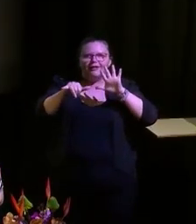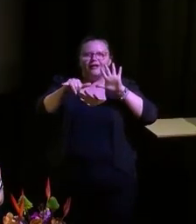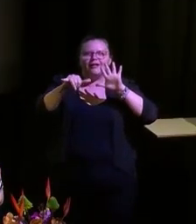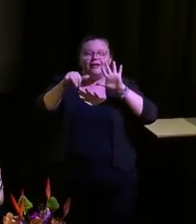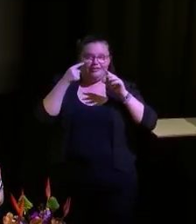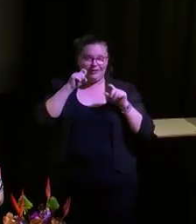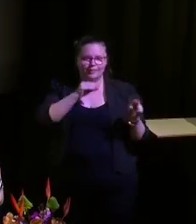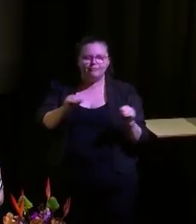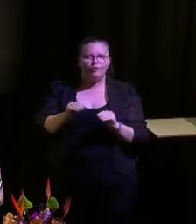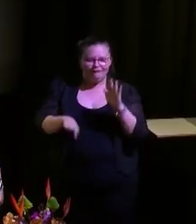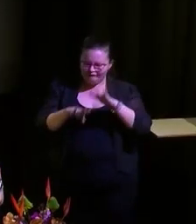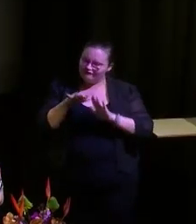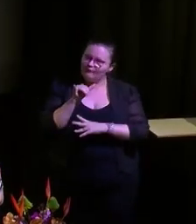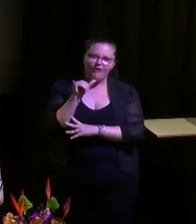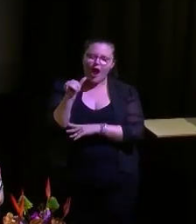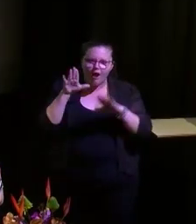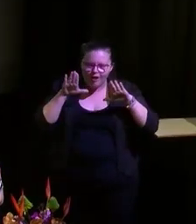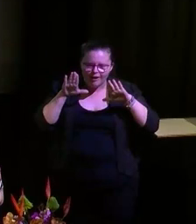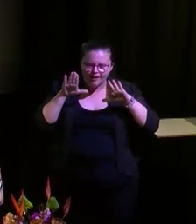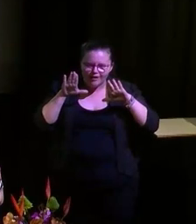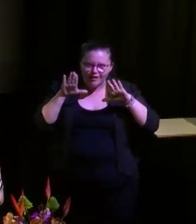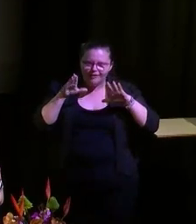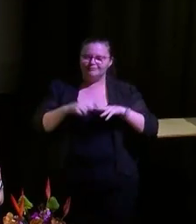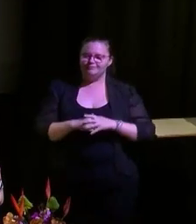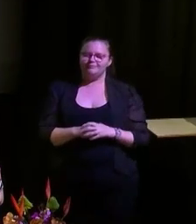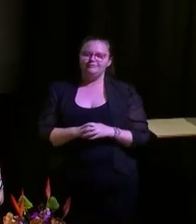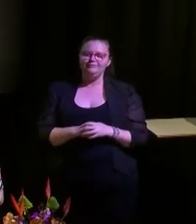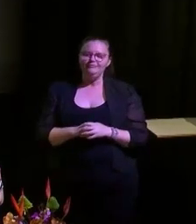budge? No, he stayed there for that whole trip. And then